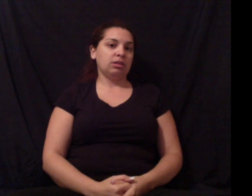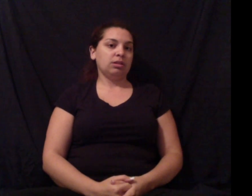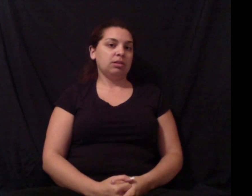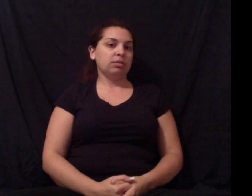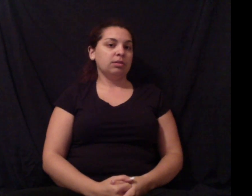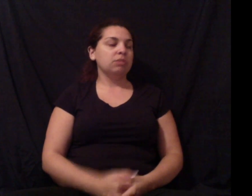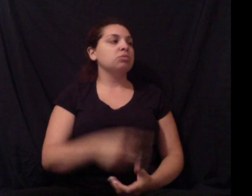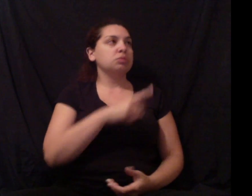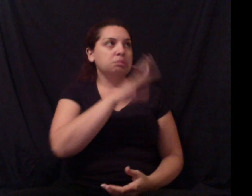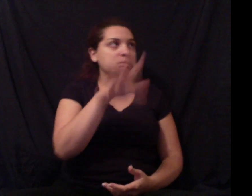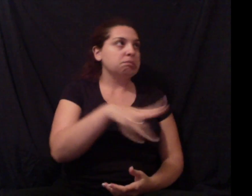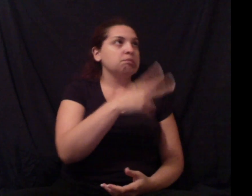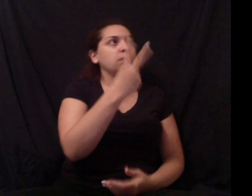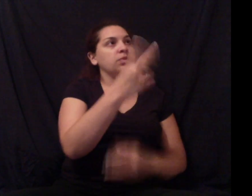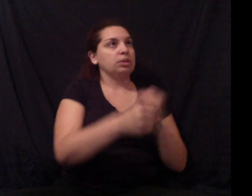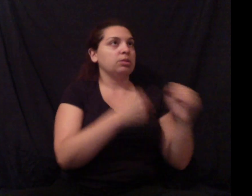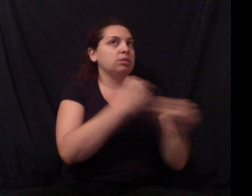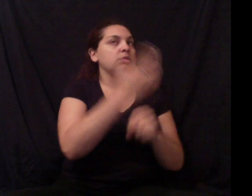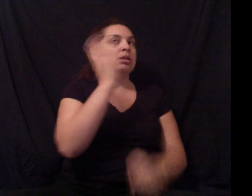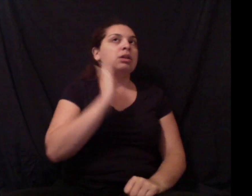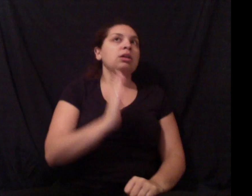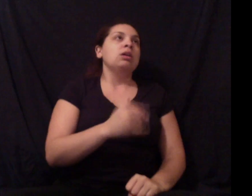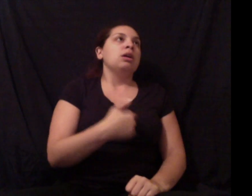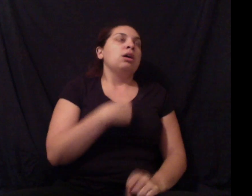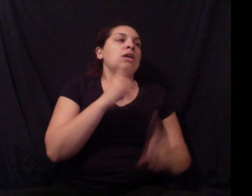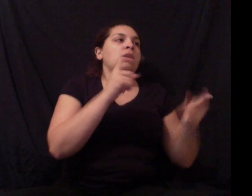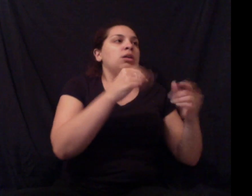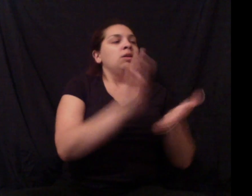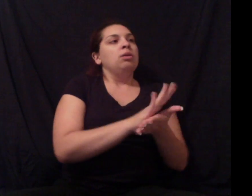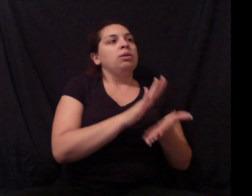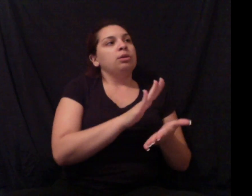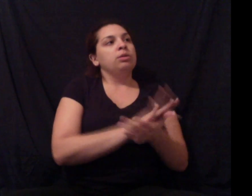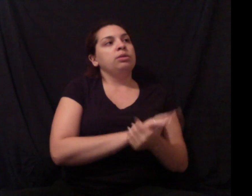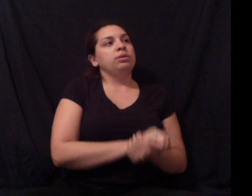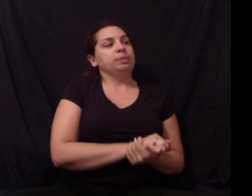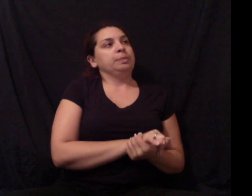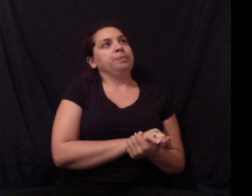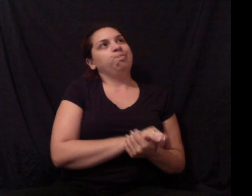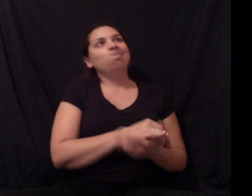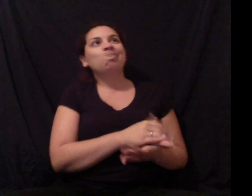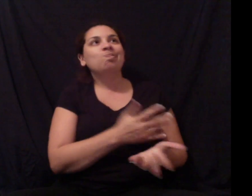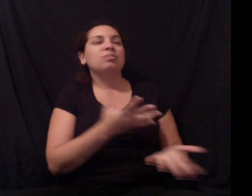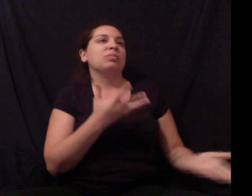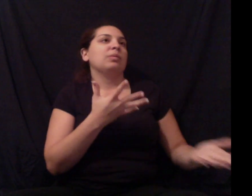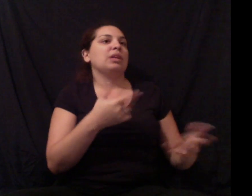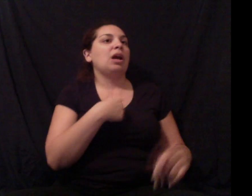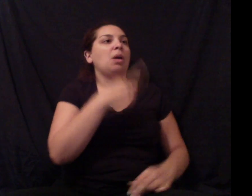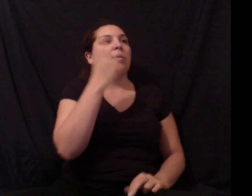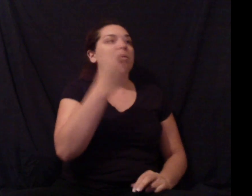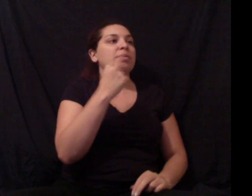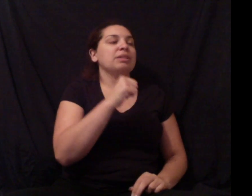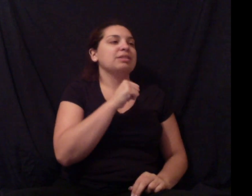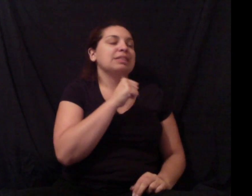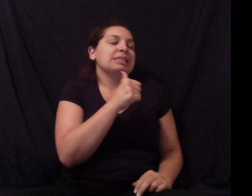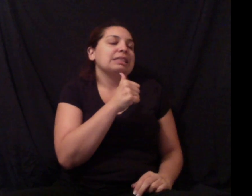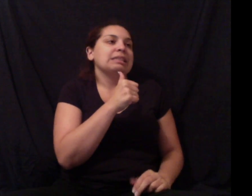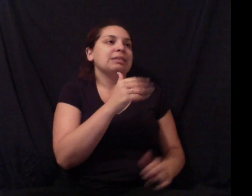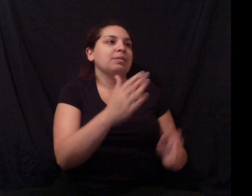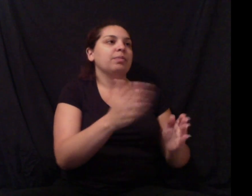it was, about 2 years ago, I just, I was going to school. It pretty much realized I wasn't going to be a